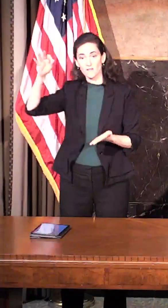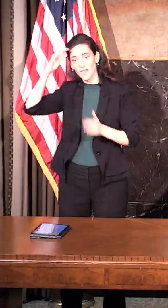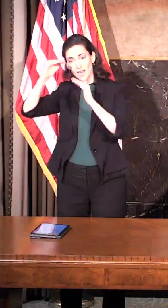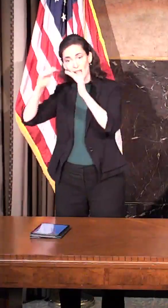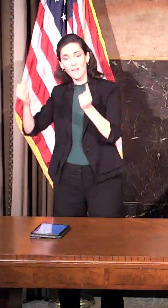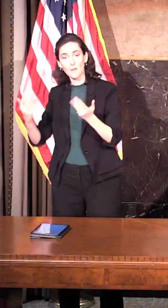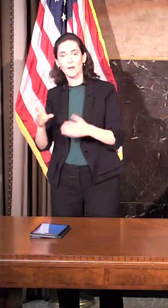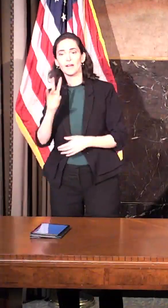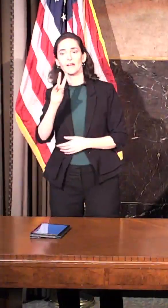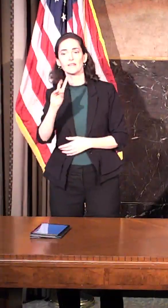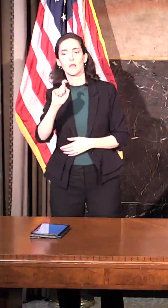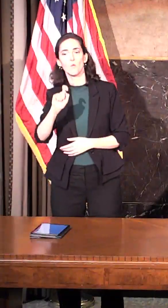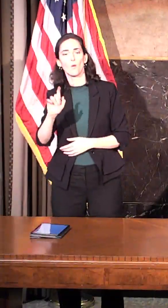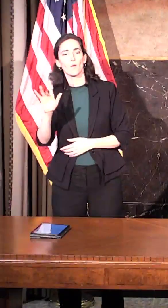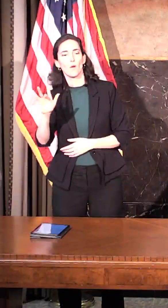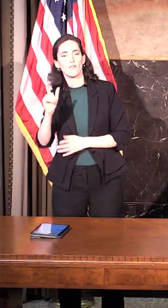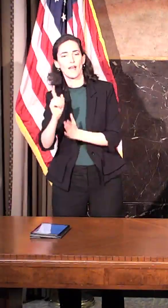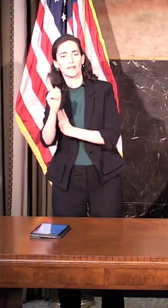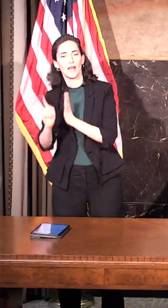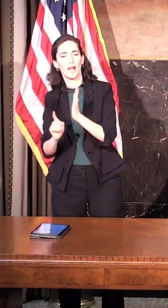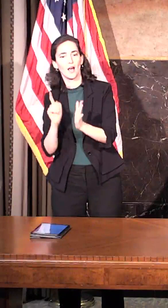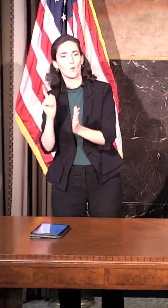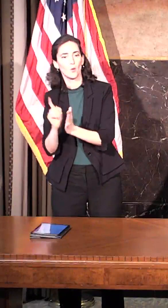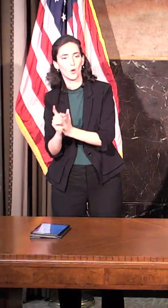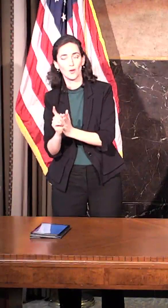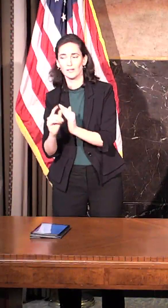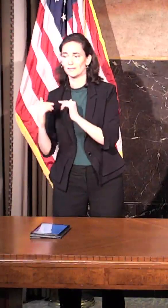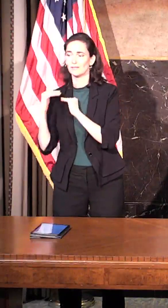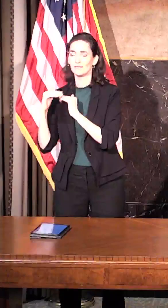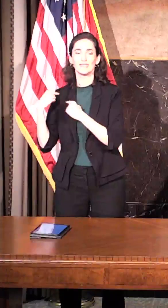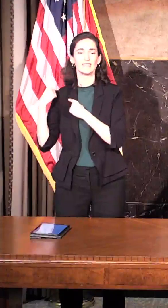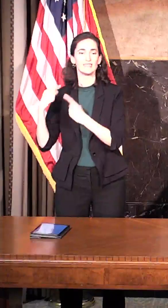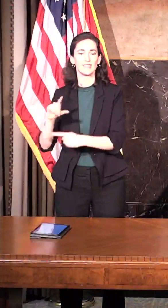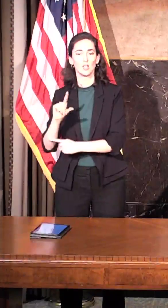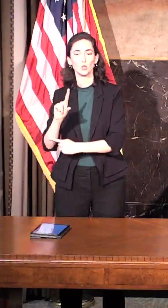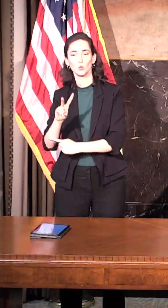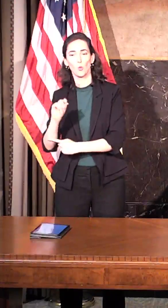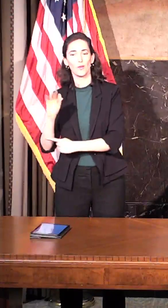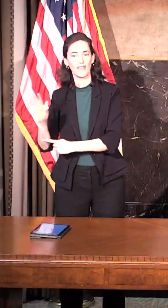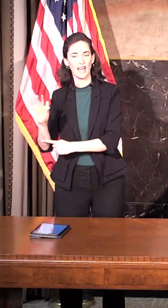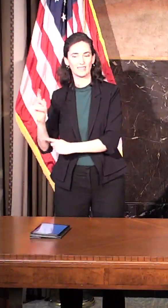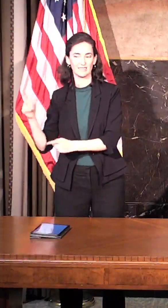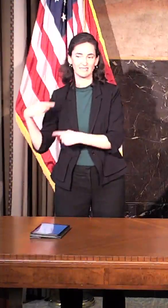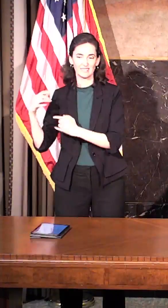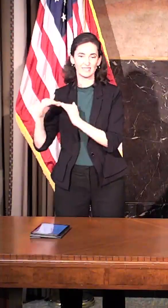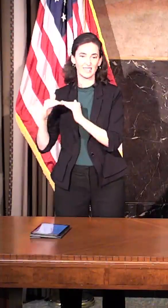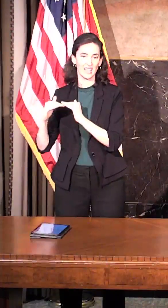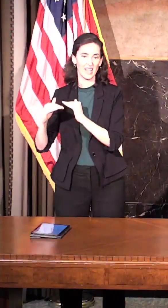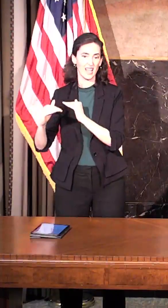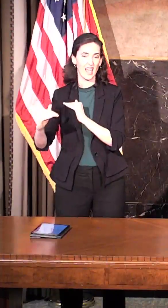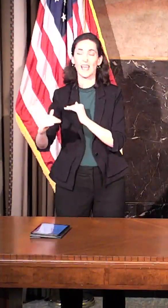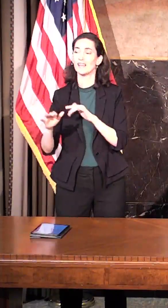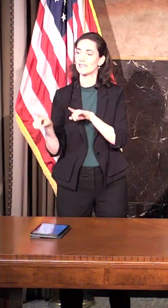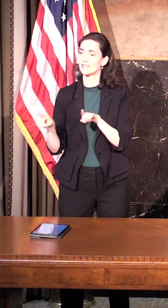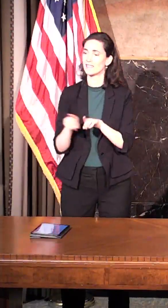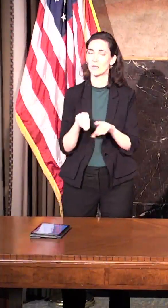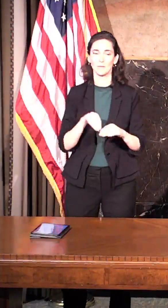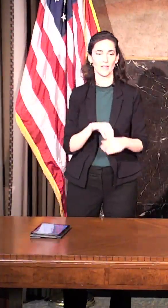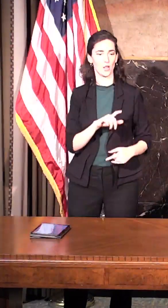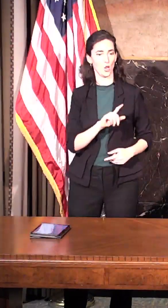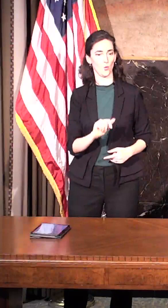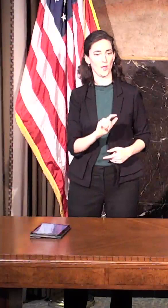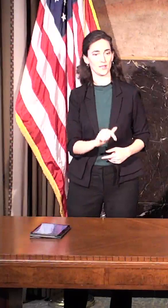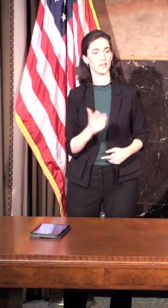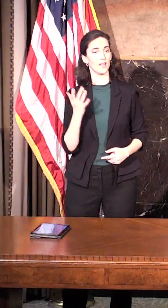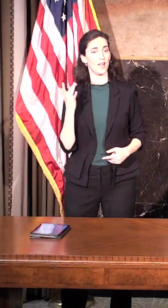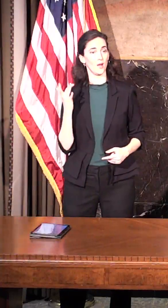remains $7.25 an hour. It's been at that level since 2009, and that's what it is in Louisiana, because we're one